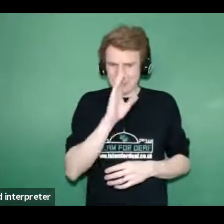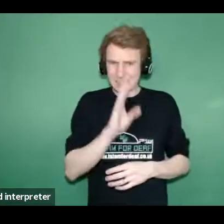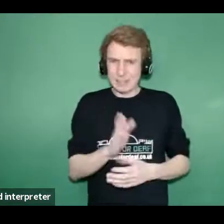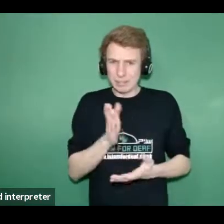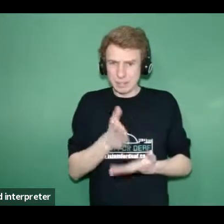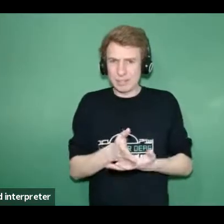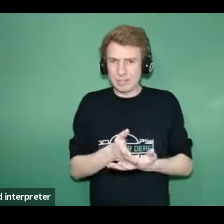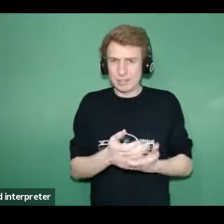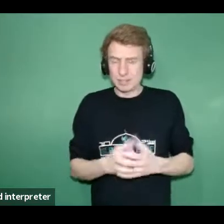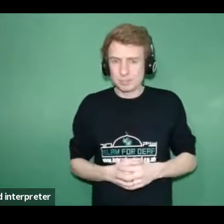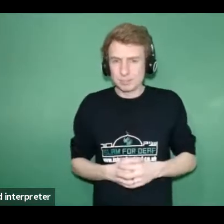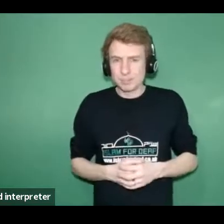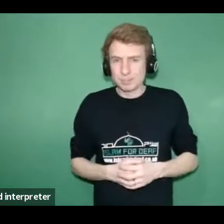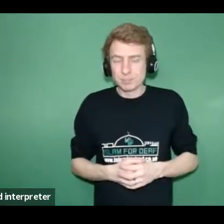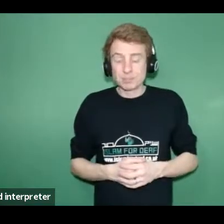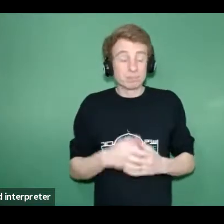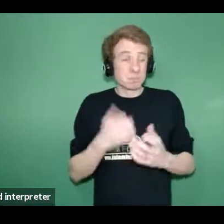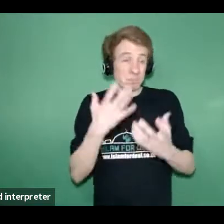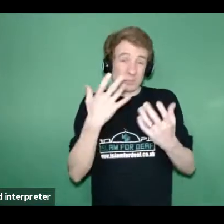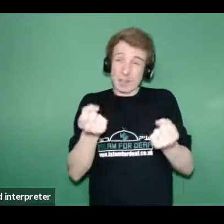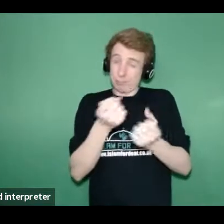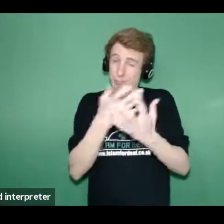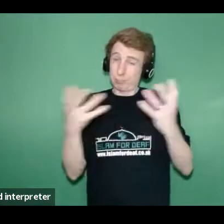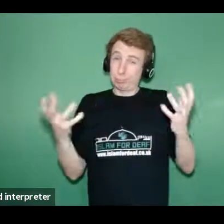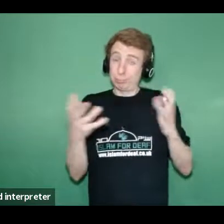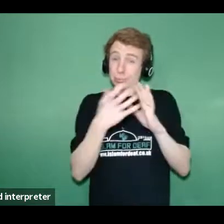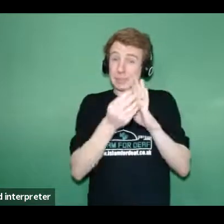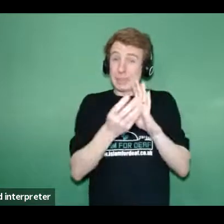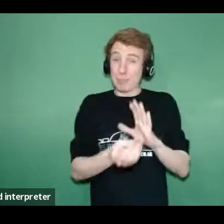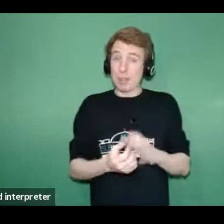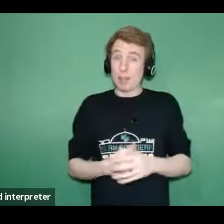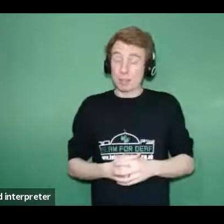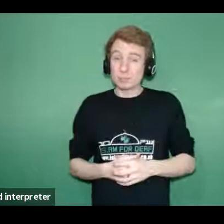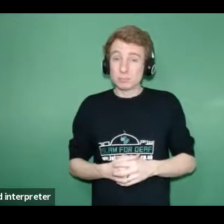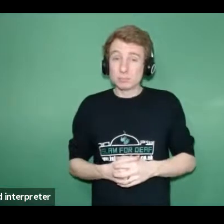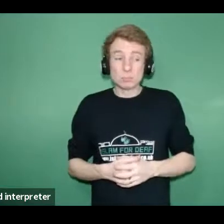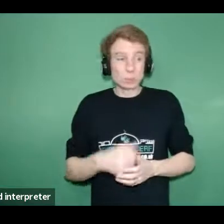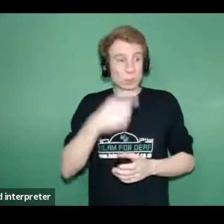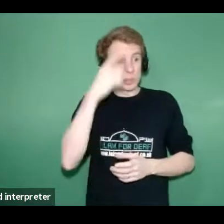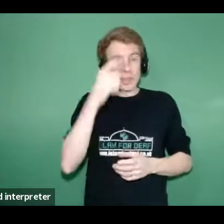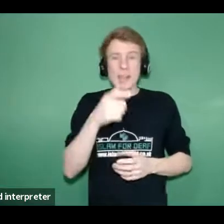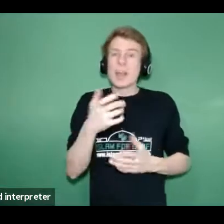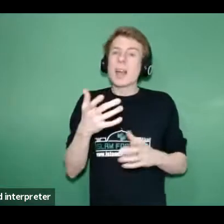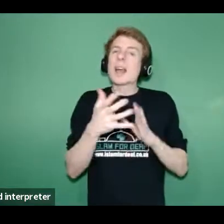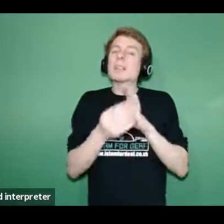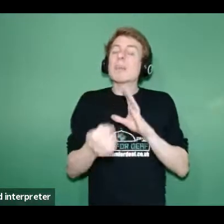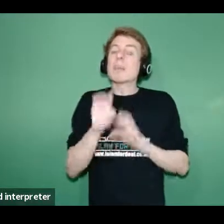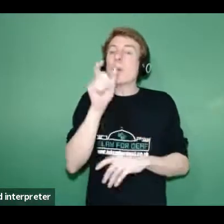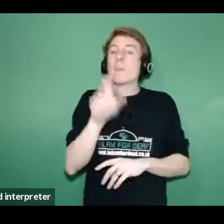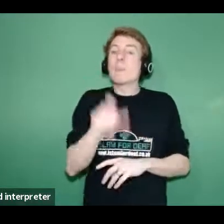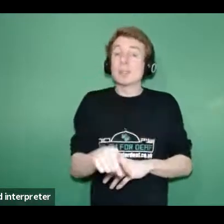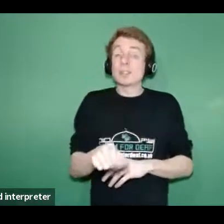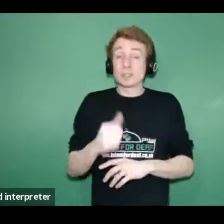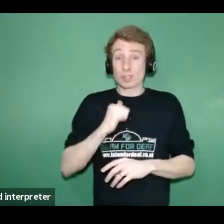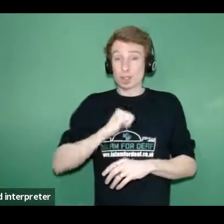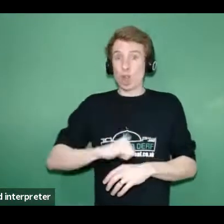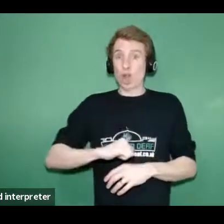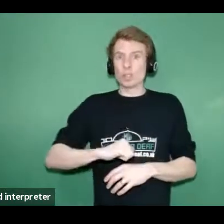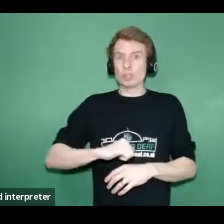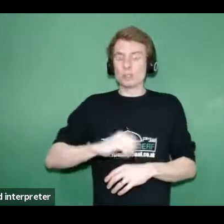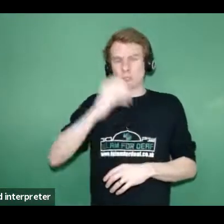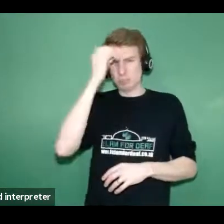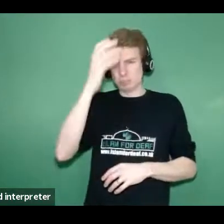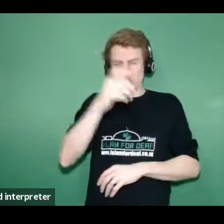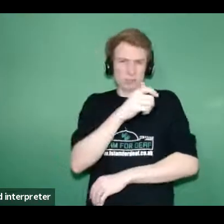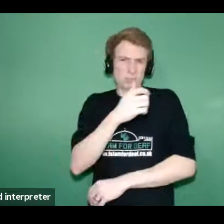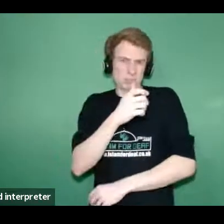this. One such example is the surgeon who is performing open heart surgery. If they were to be